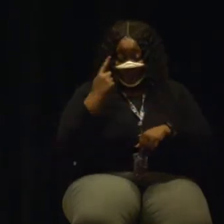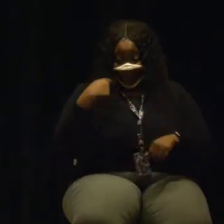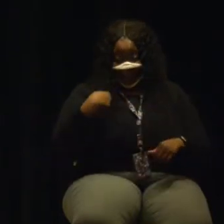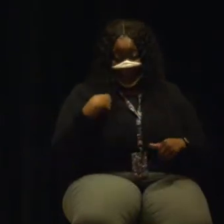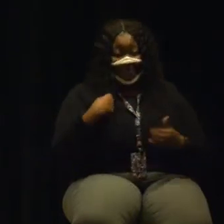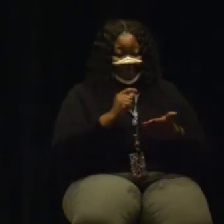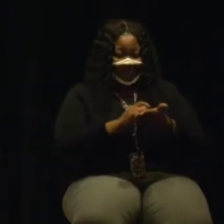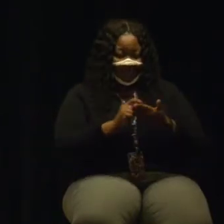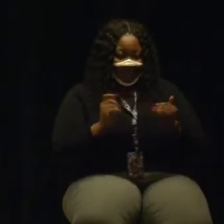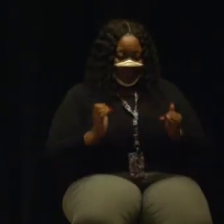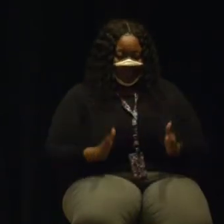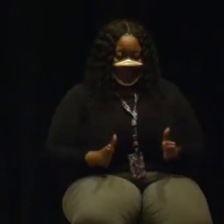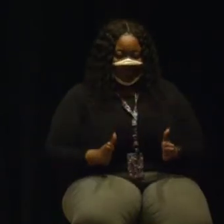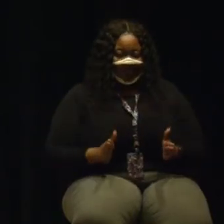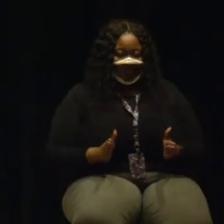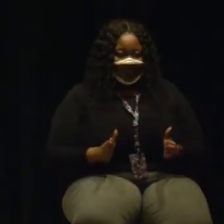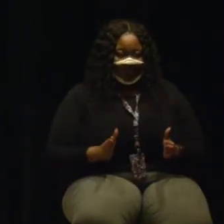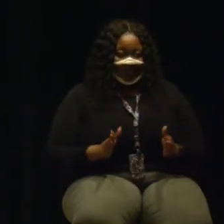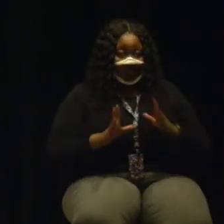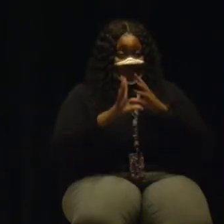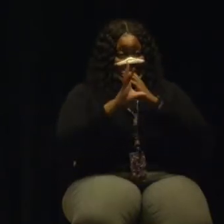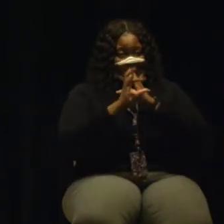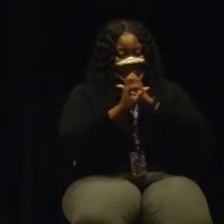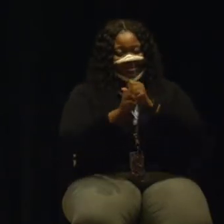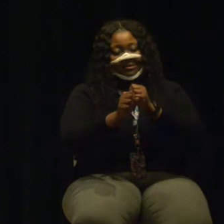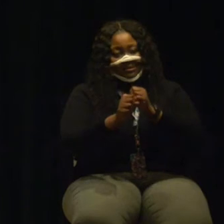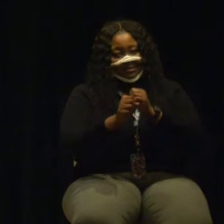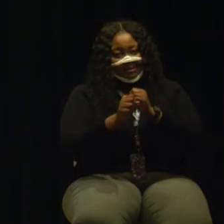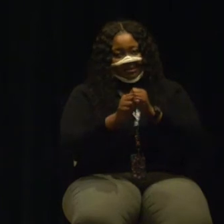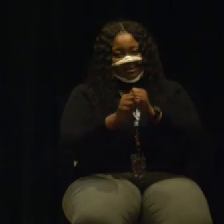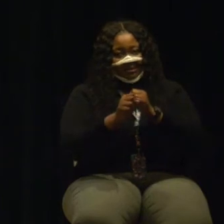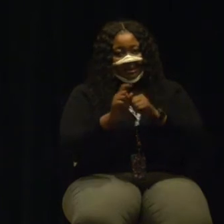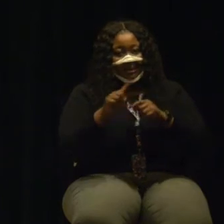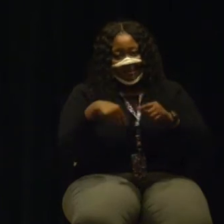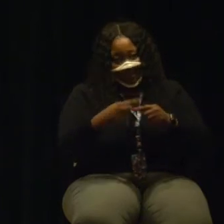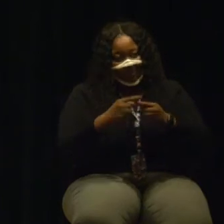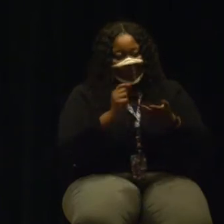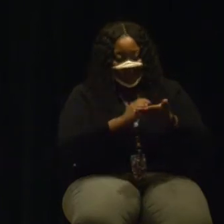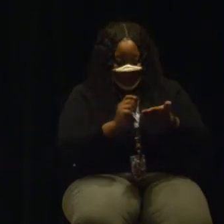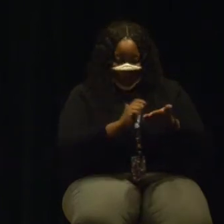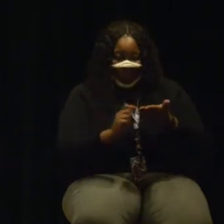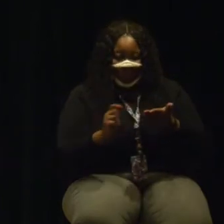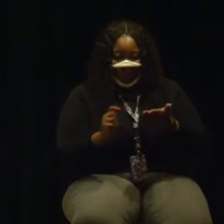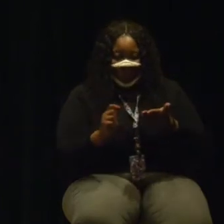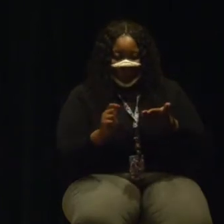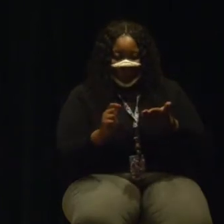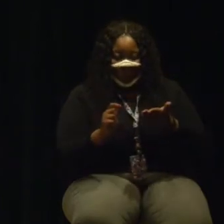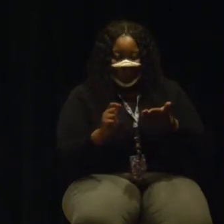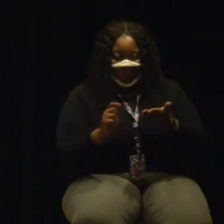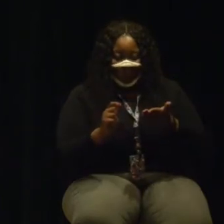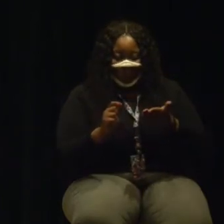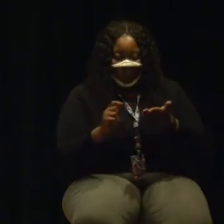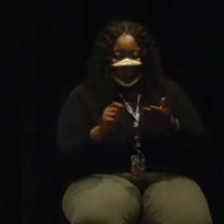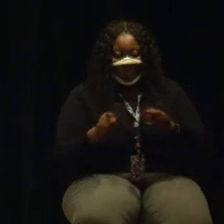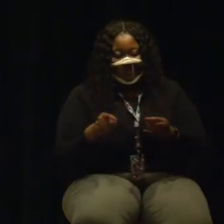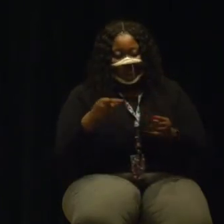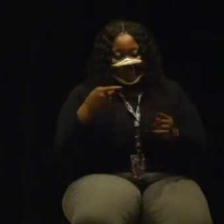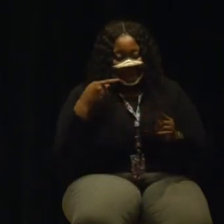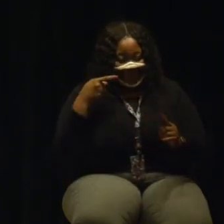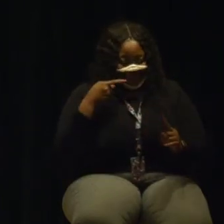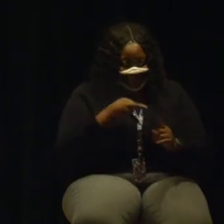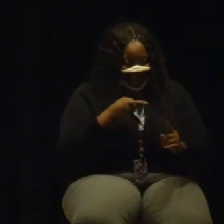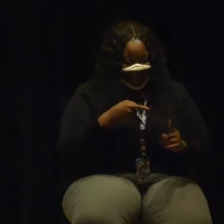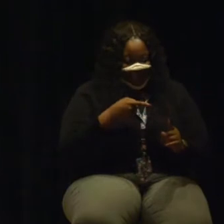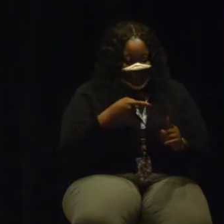those of you who are bibliophiles, like, what's fascinating about the way that it's written is that he frames the whole book is about a single fight. So